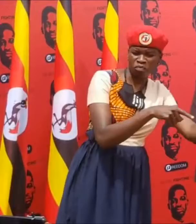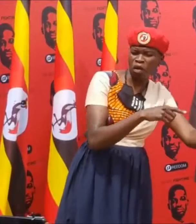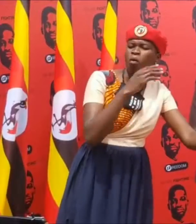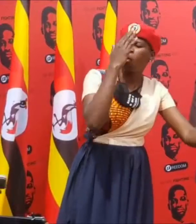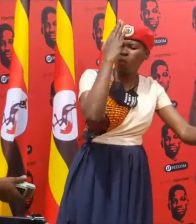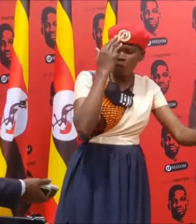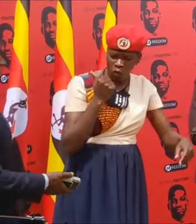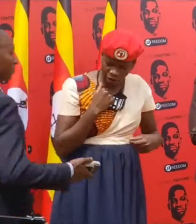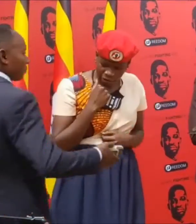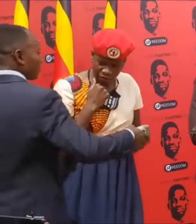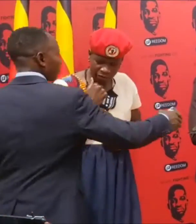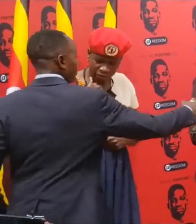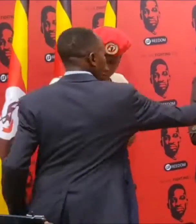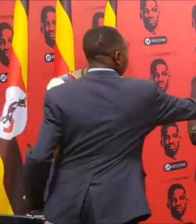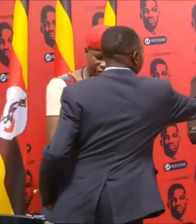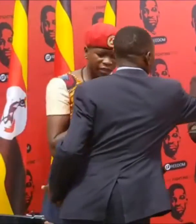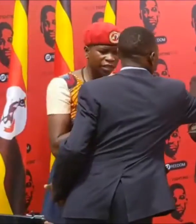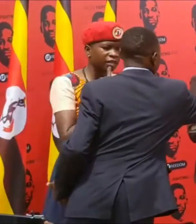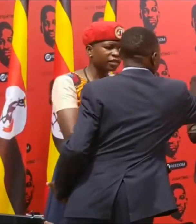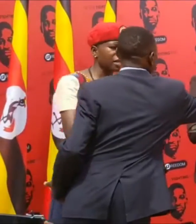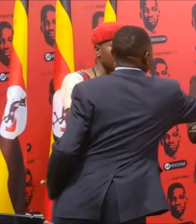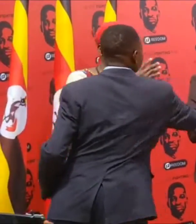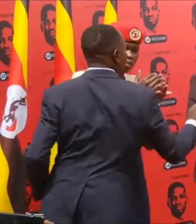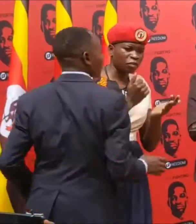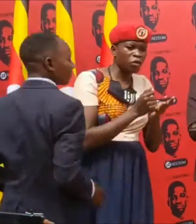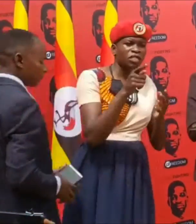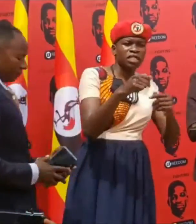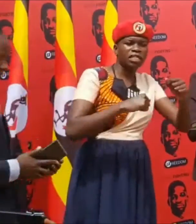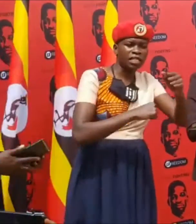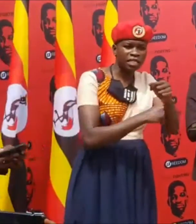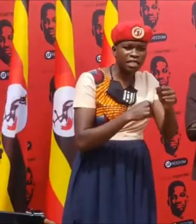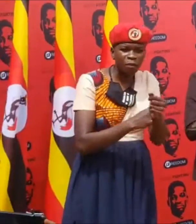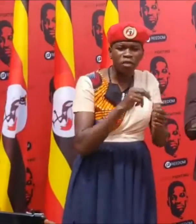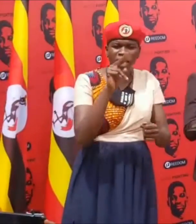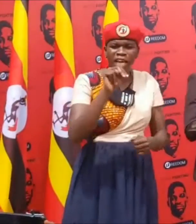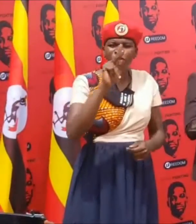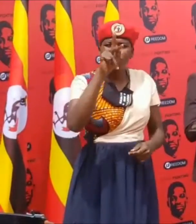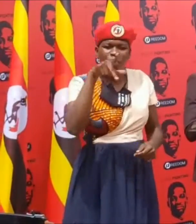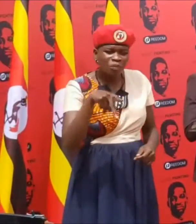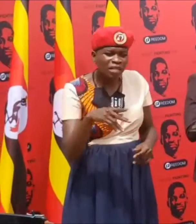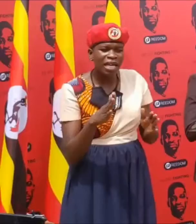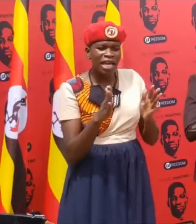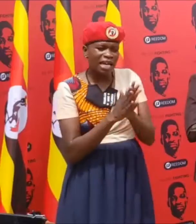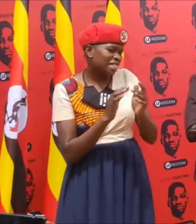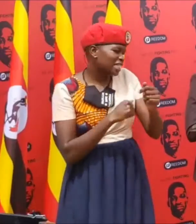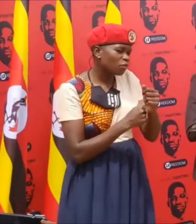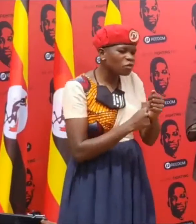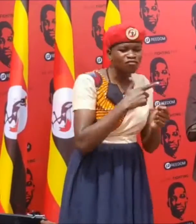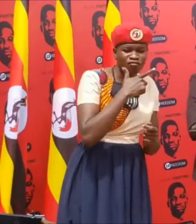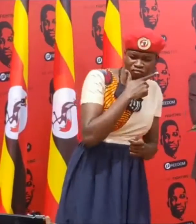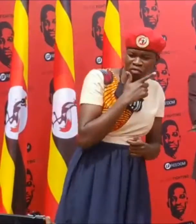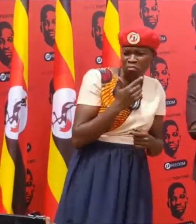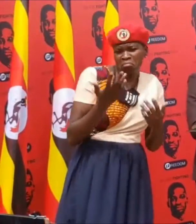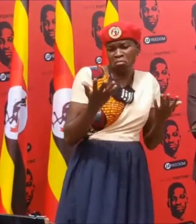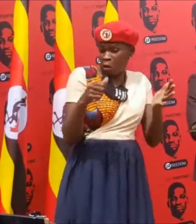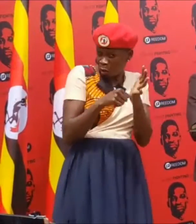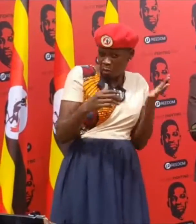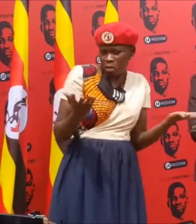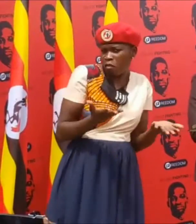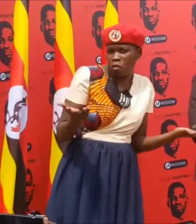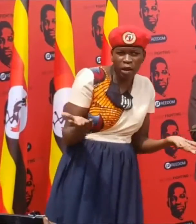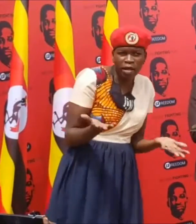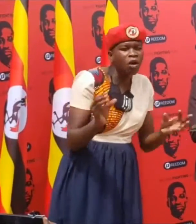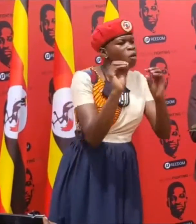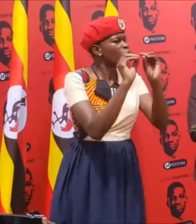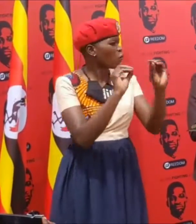bamubalanga okubeera nga bawagizi ba Honorable Kyagulanyi Ssentamu, bawagizi ba NUP. Bannayo okubeera omuwagizi wa NUP, okubeera omuwagizi wa Honorable